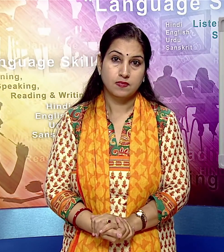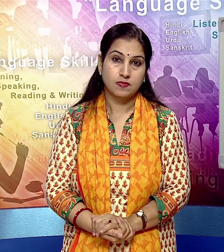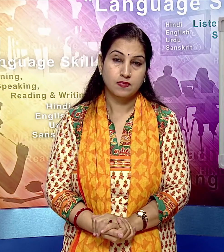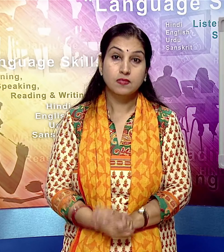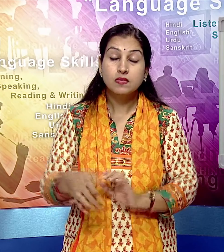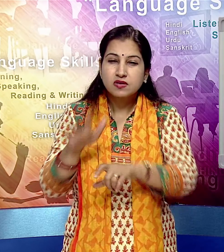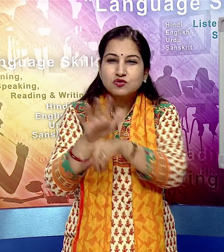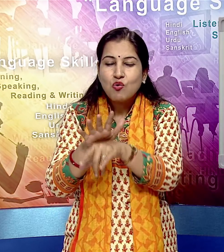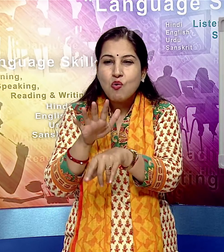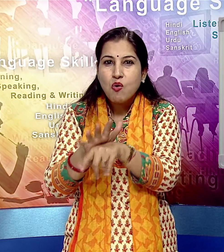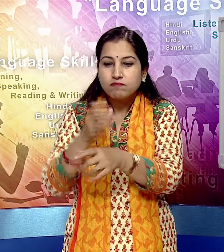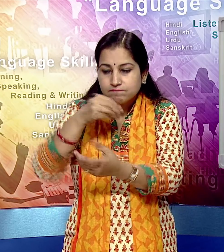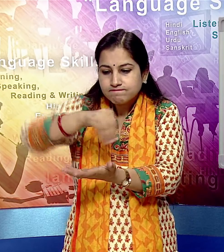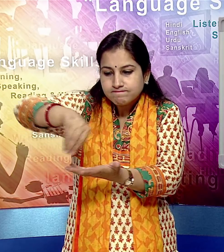slow cooking process.